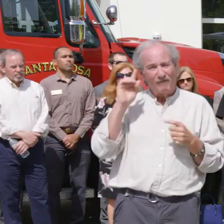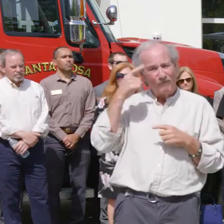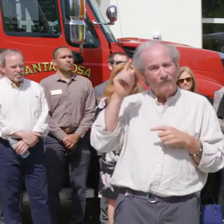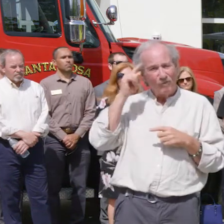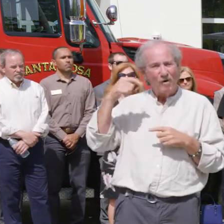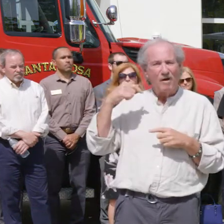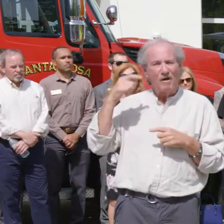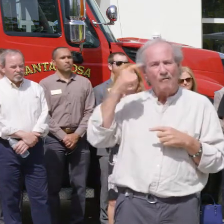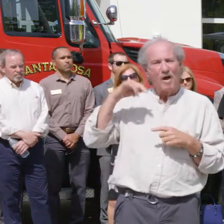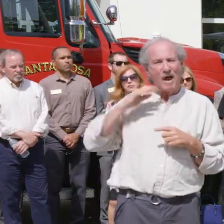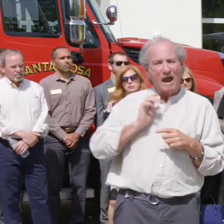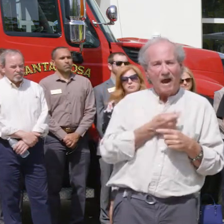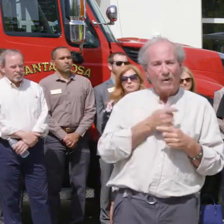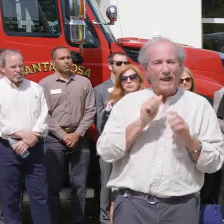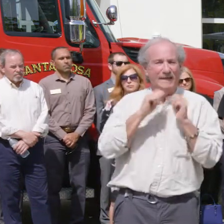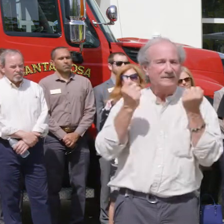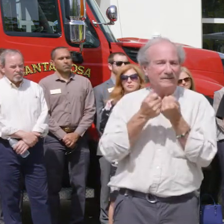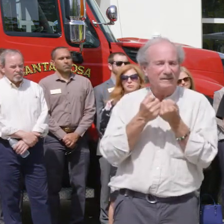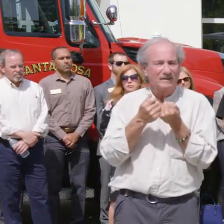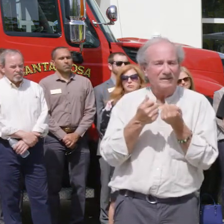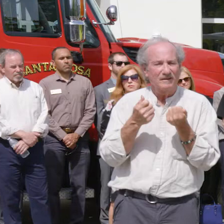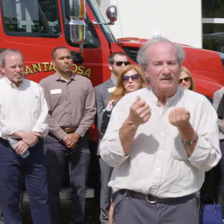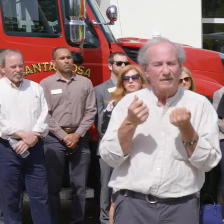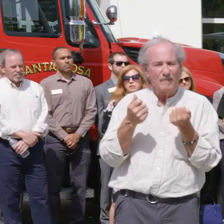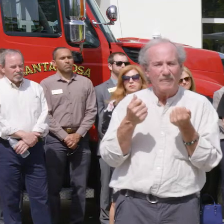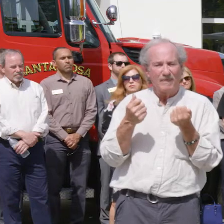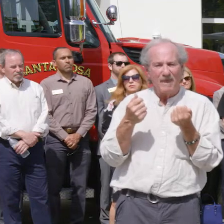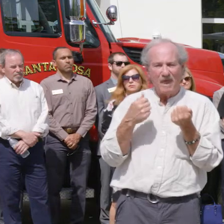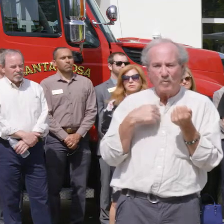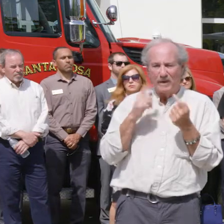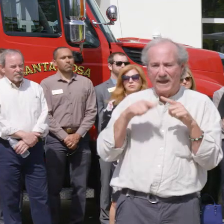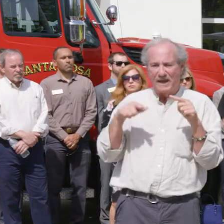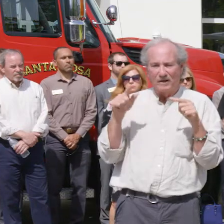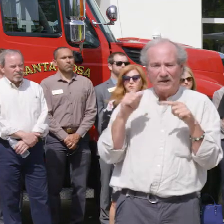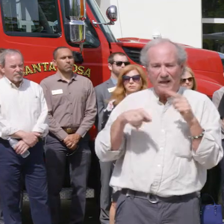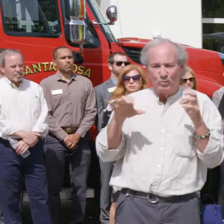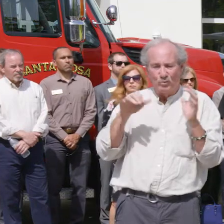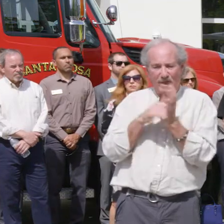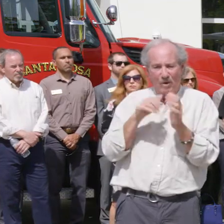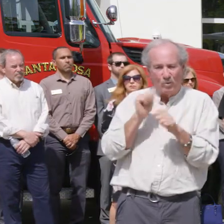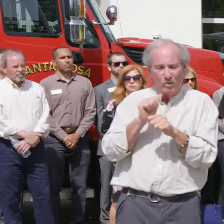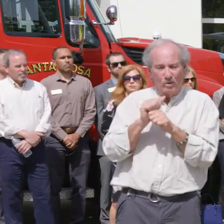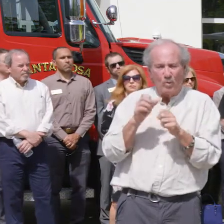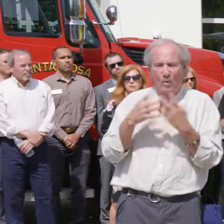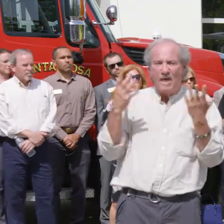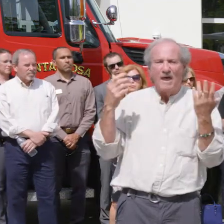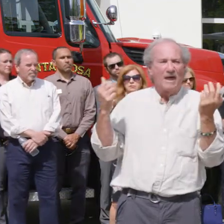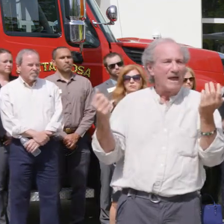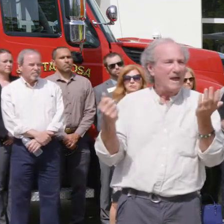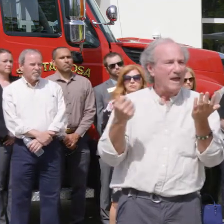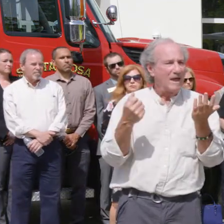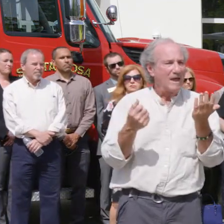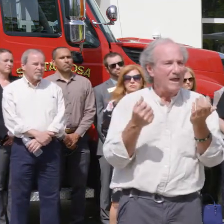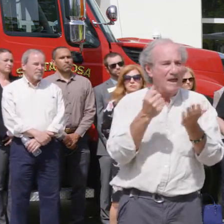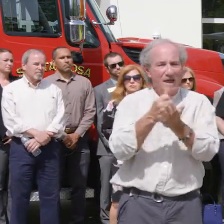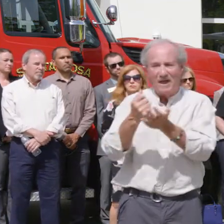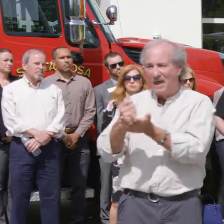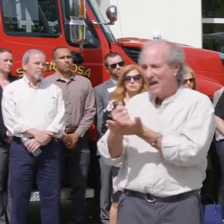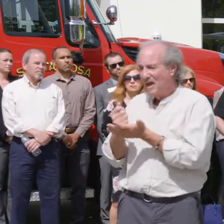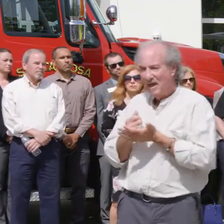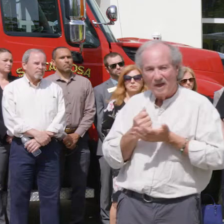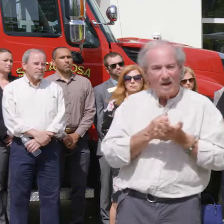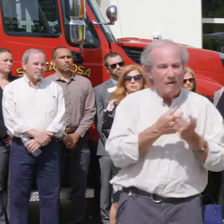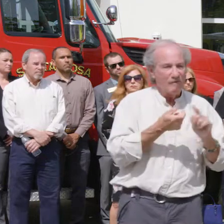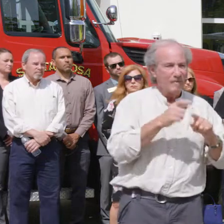of course, we wouldn't have been able to do the work we've done without a tremendous effort on the part of